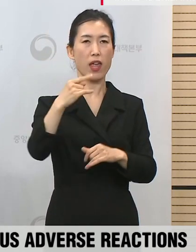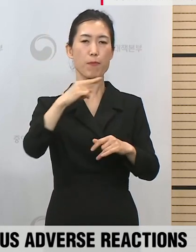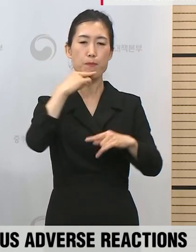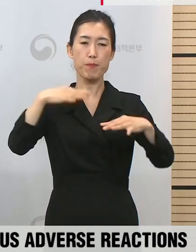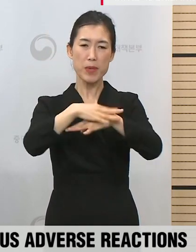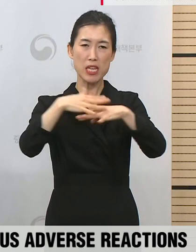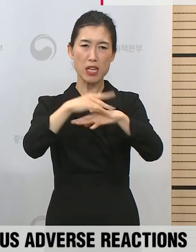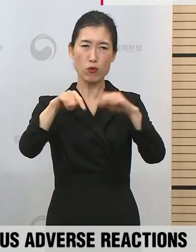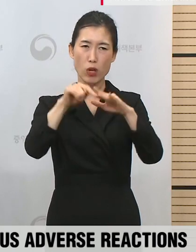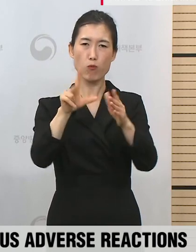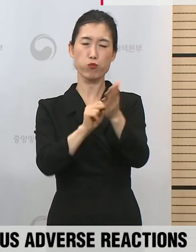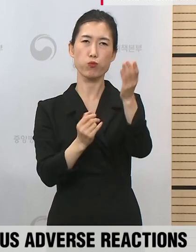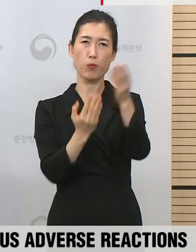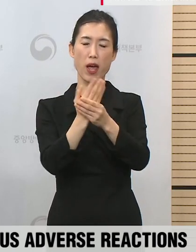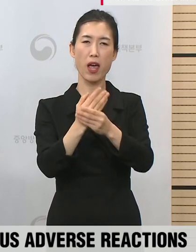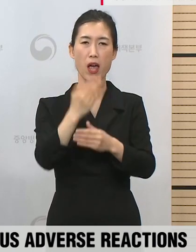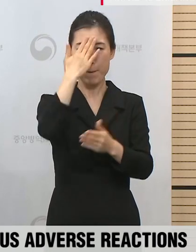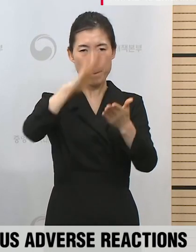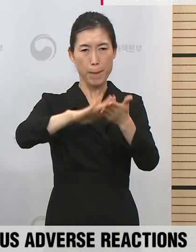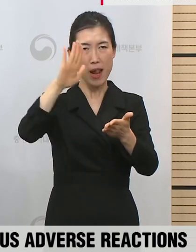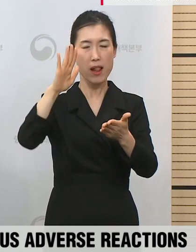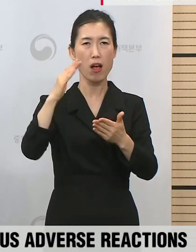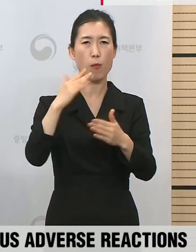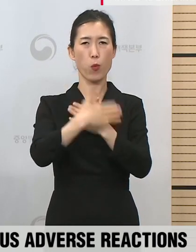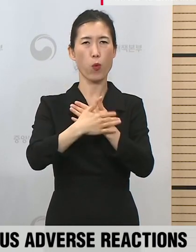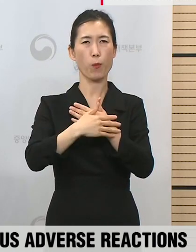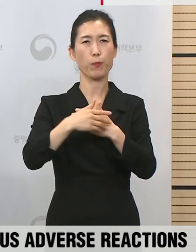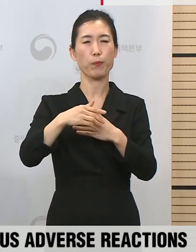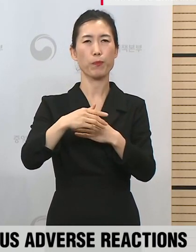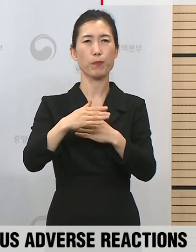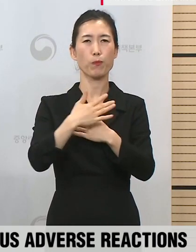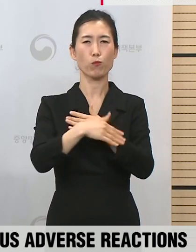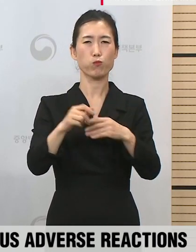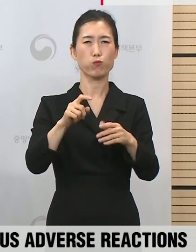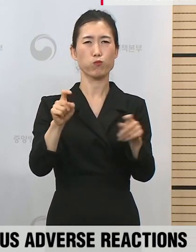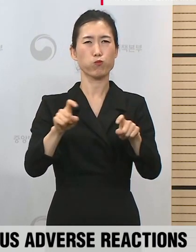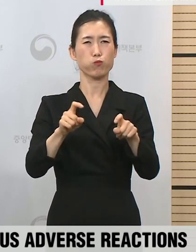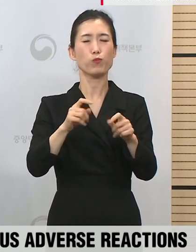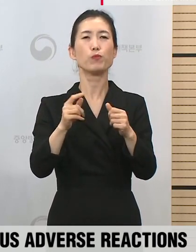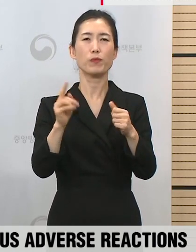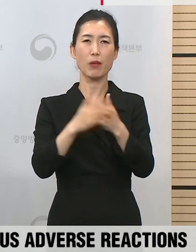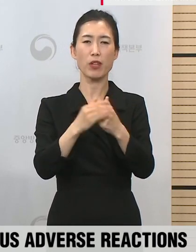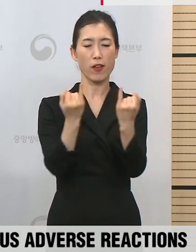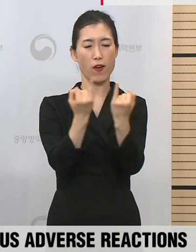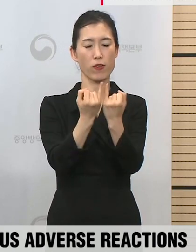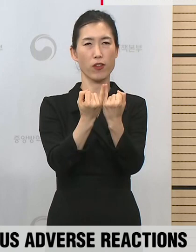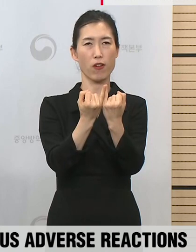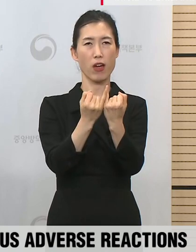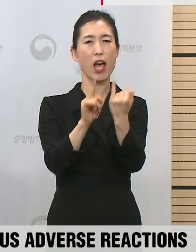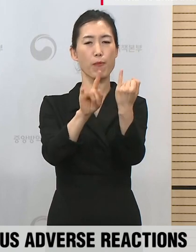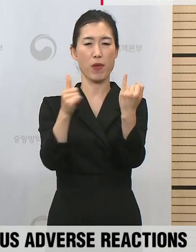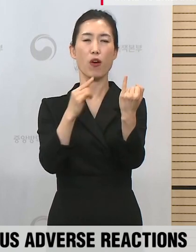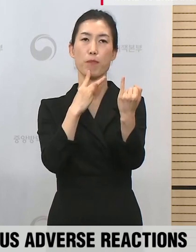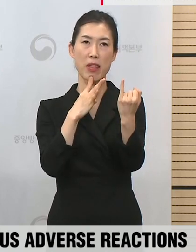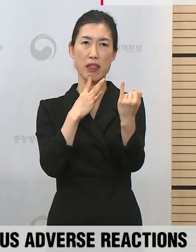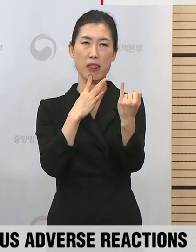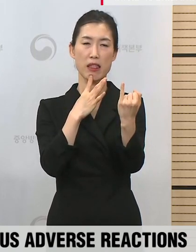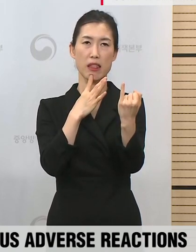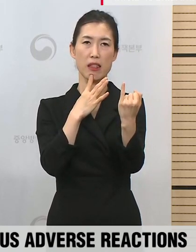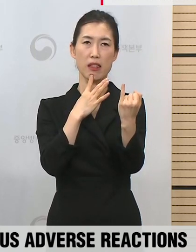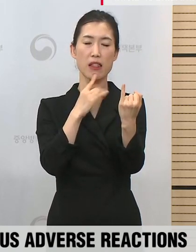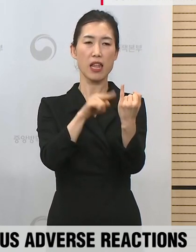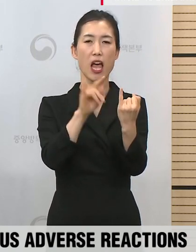one case regarding a man in his 20s, and this person has been another person in